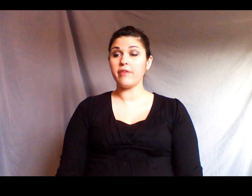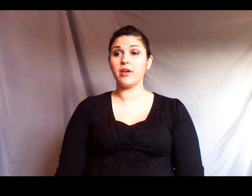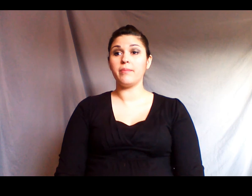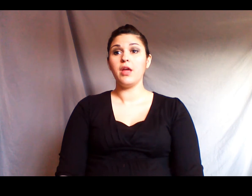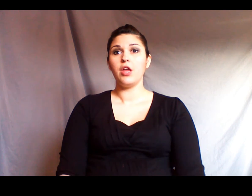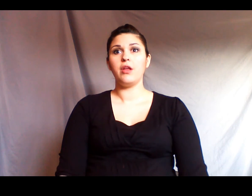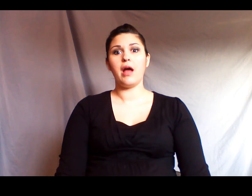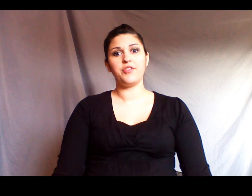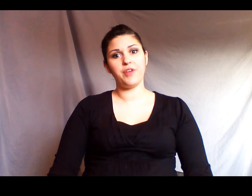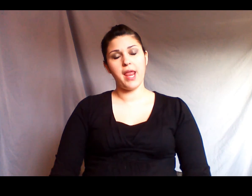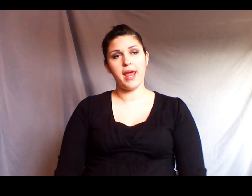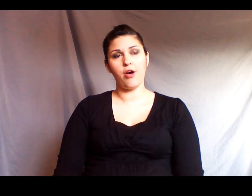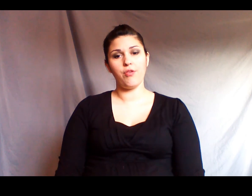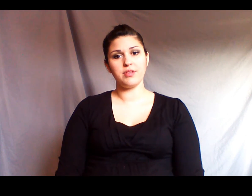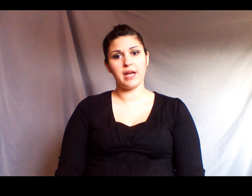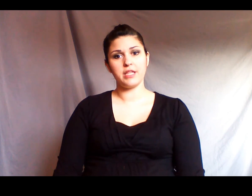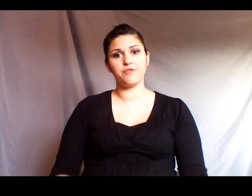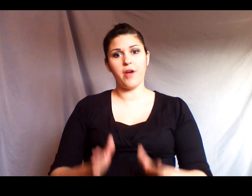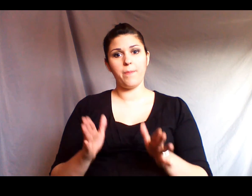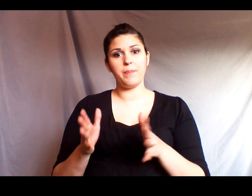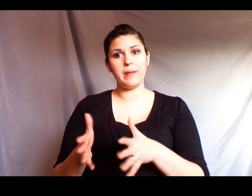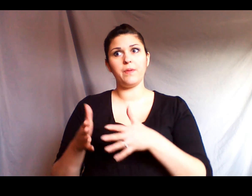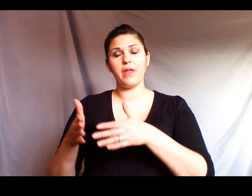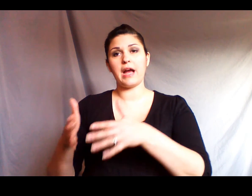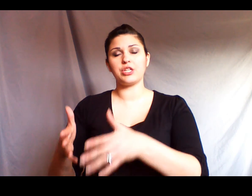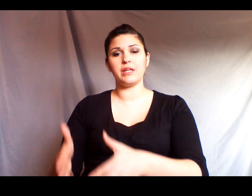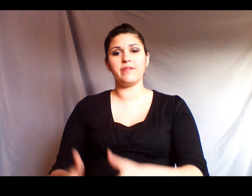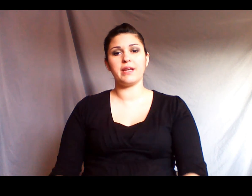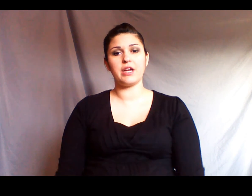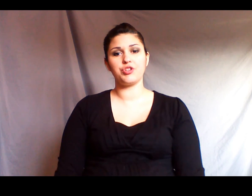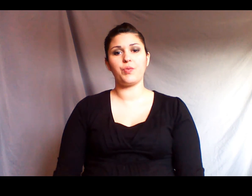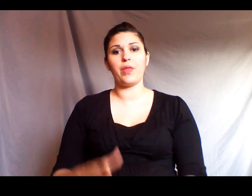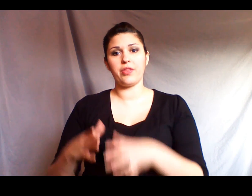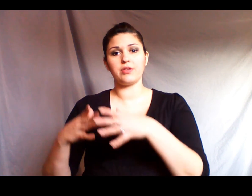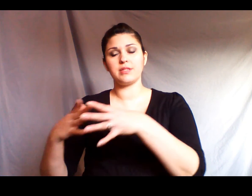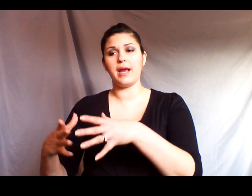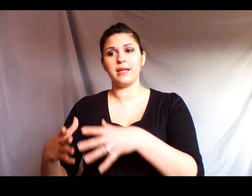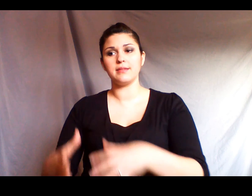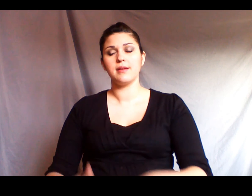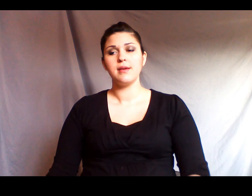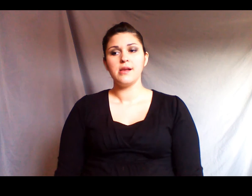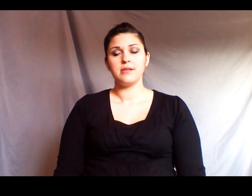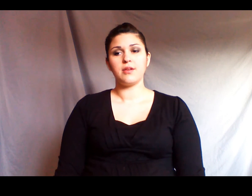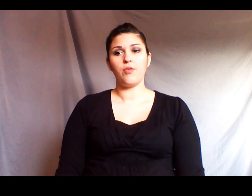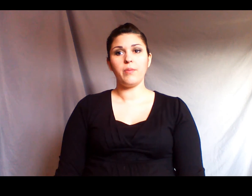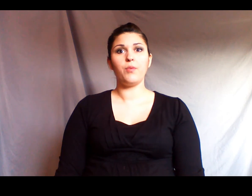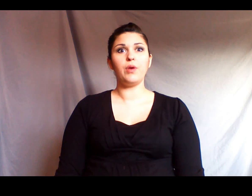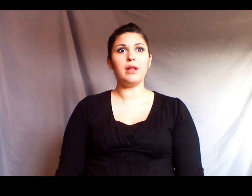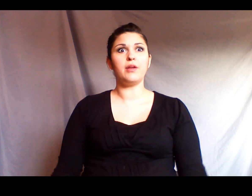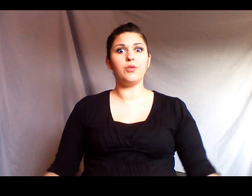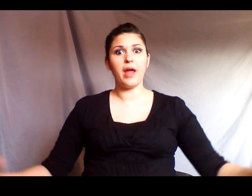them, you'd have to find out the signs from the people that actually live in the country, what their sign is. So it'd be really cool to have